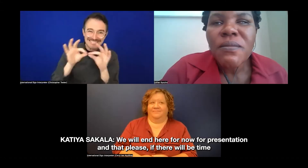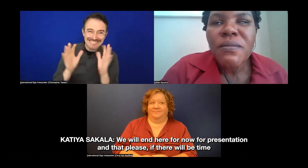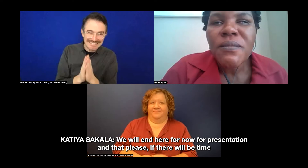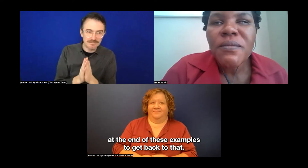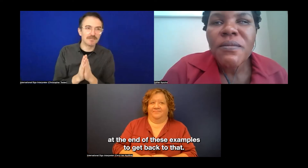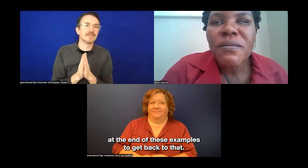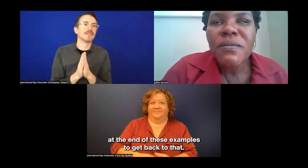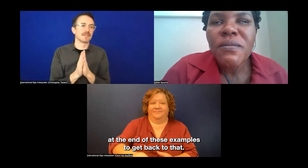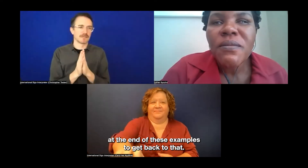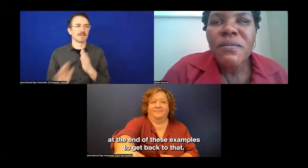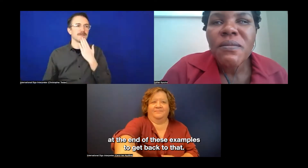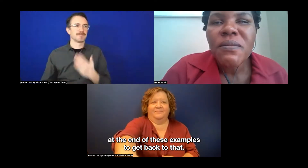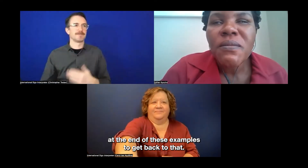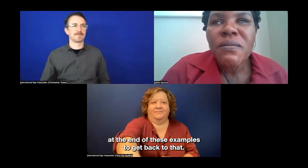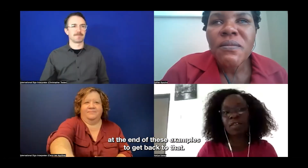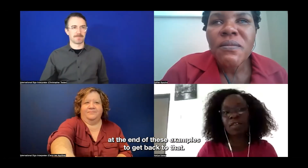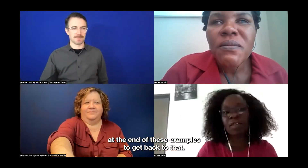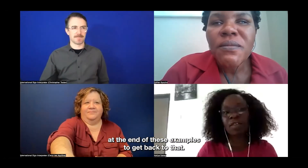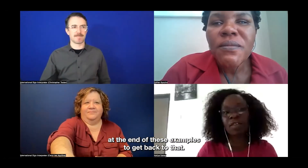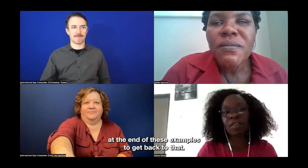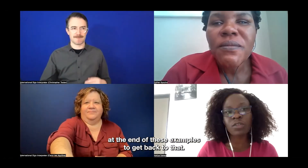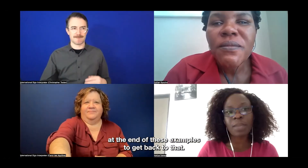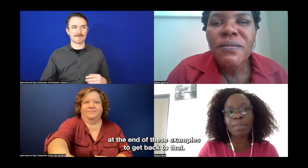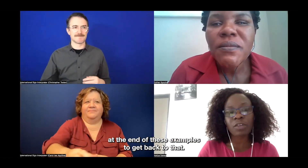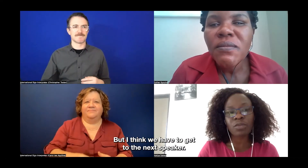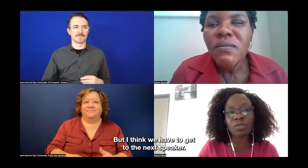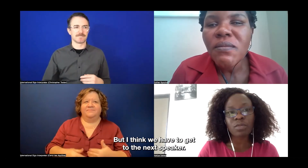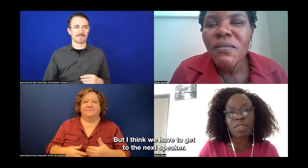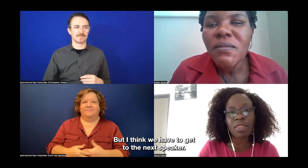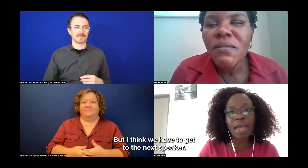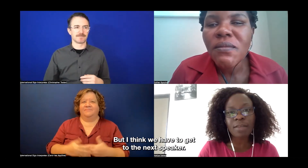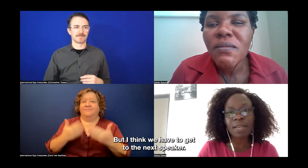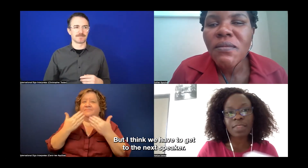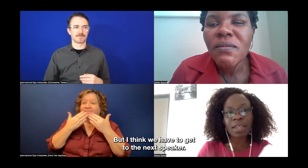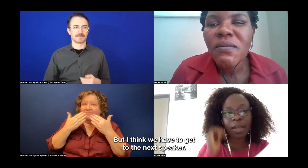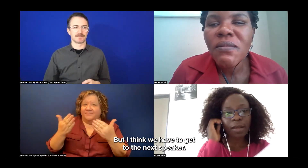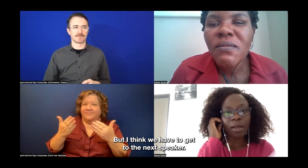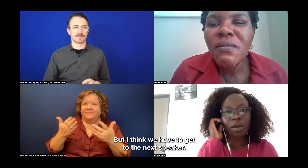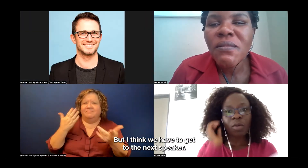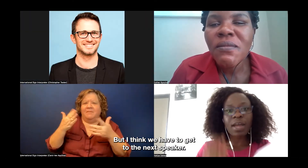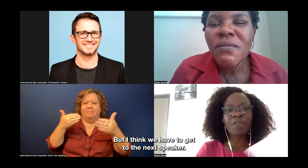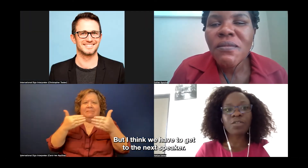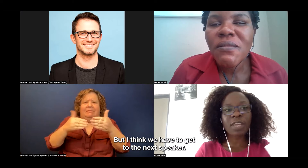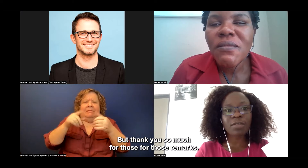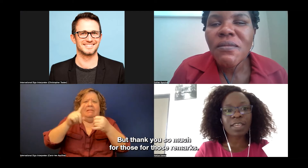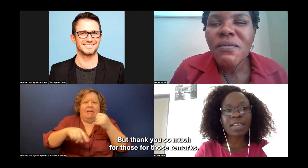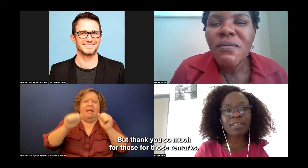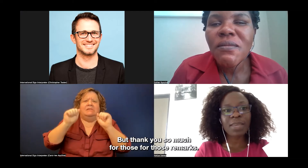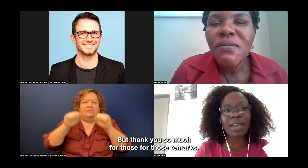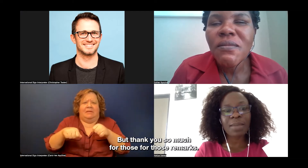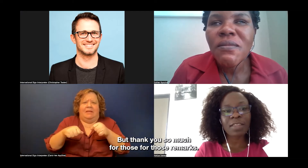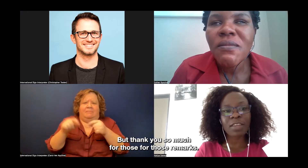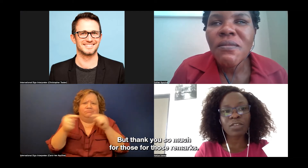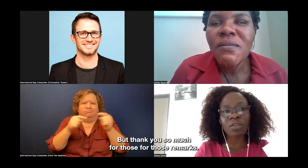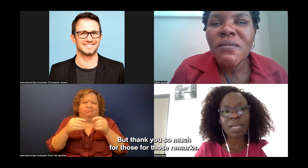please, if there'll be time at the end of this, we'll still get back to that. But I think we'll have to get to the next